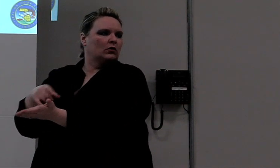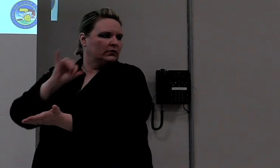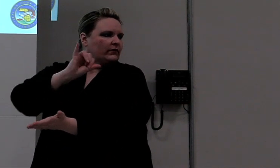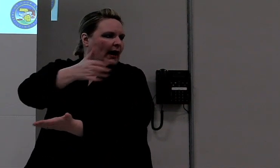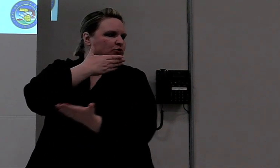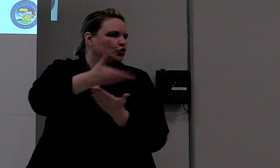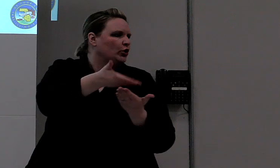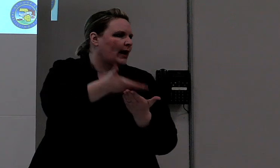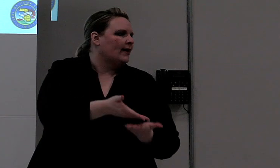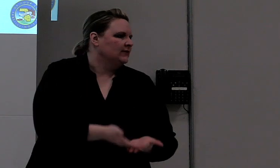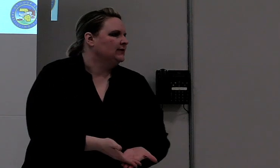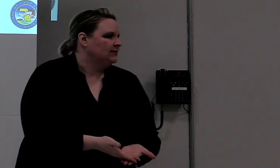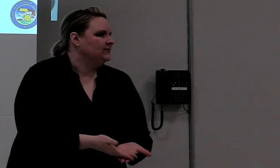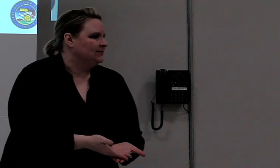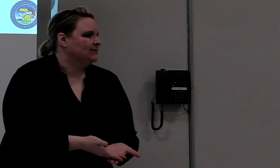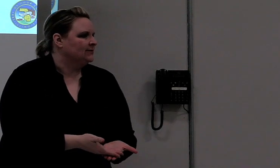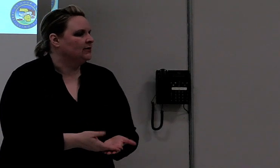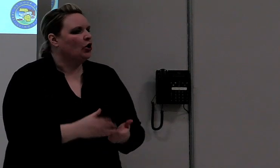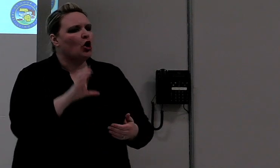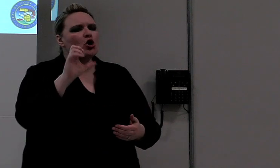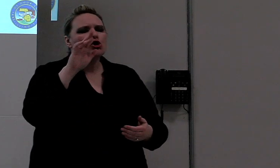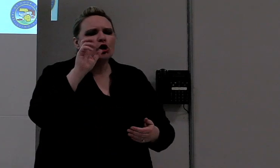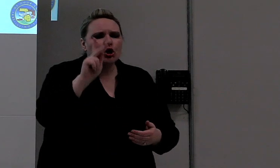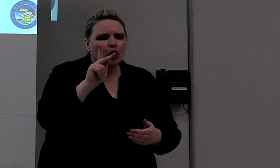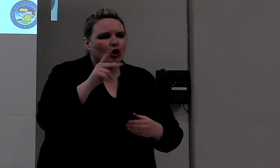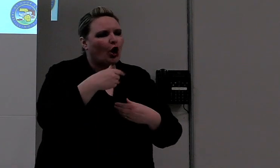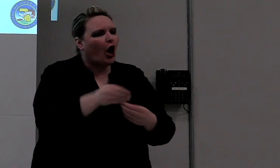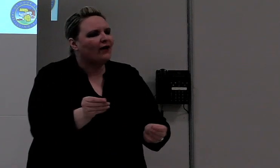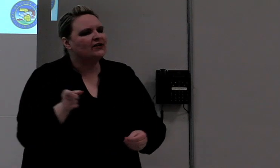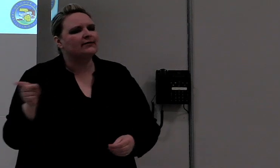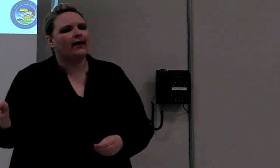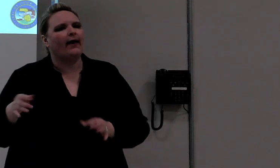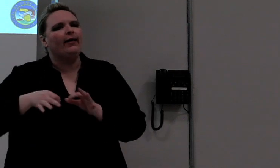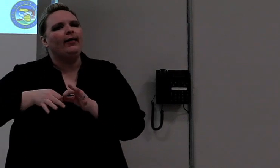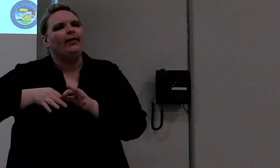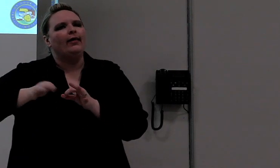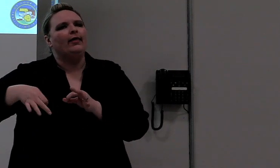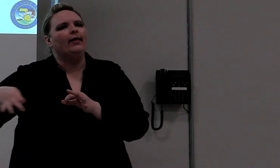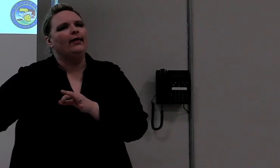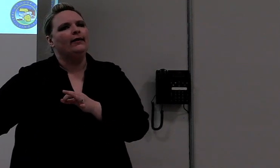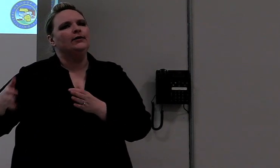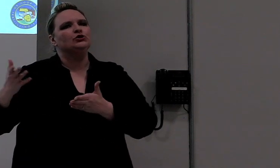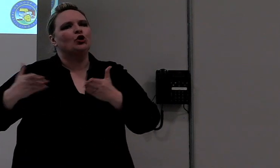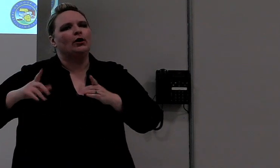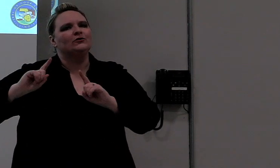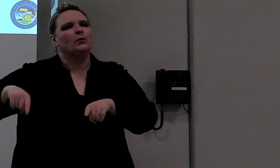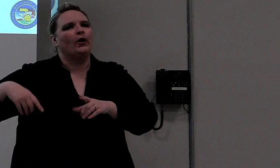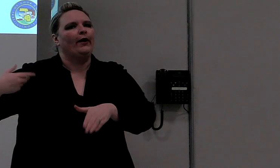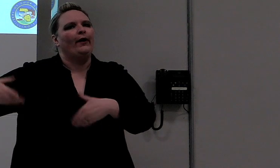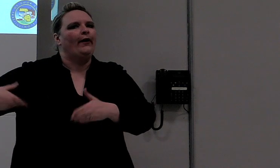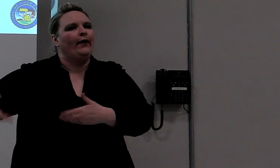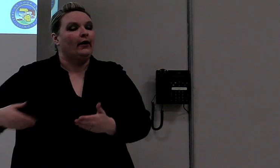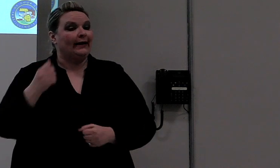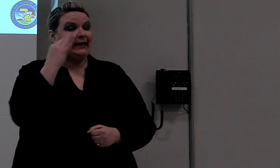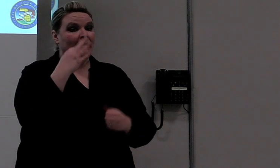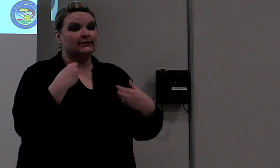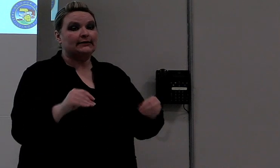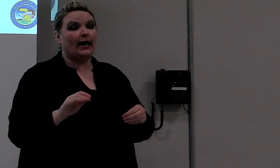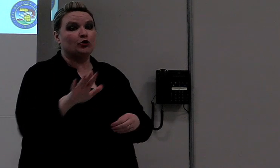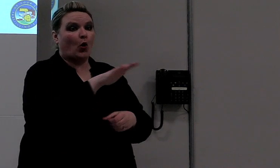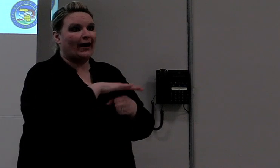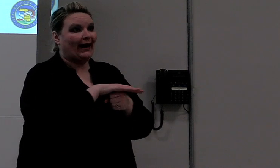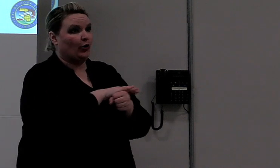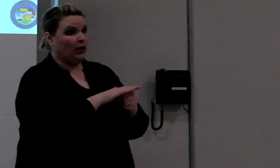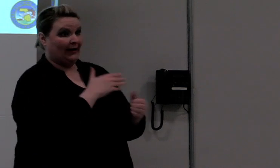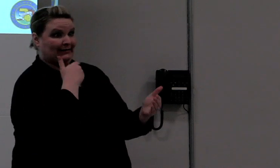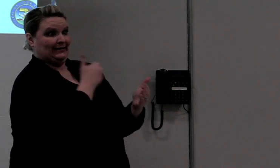bring to us, because the clerk's office, there's a delay in getting sales recorded and things like that. So if there's sales in your neighborhood and they're close